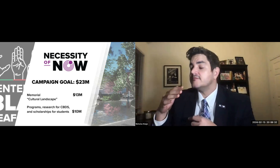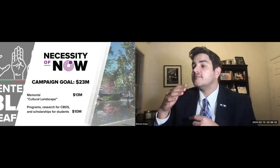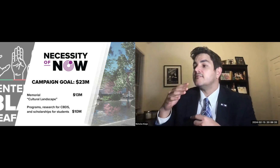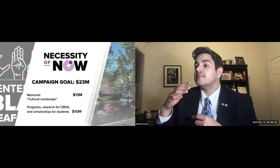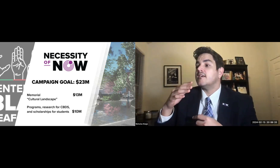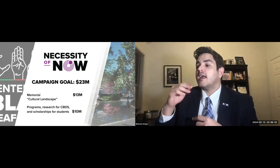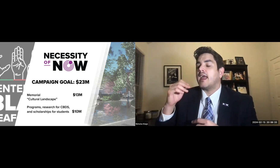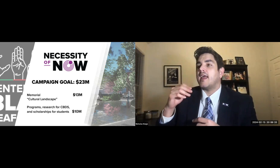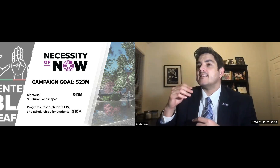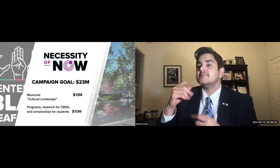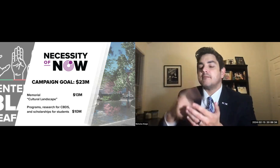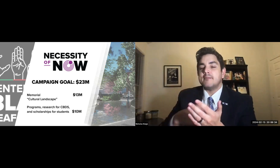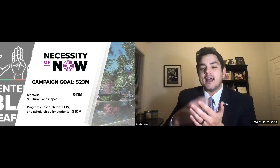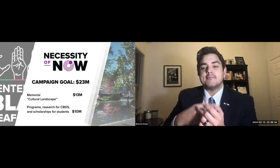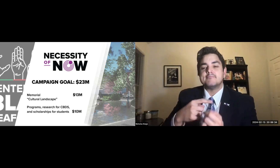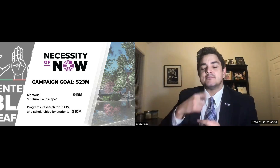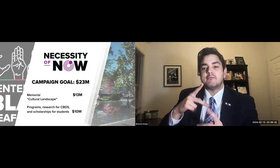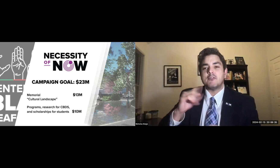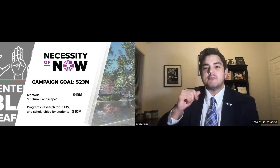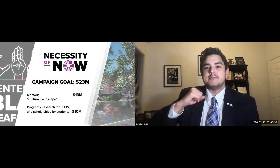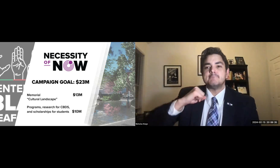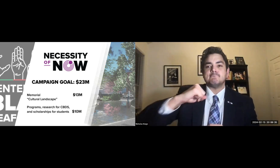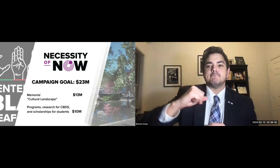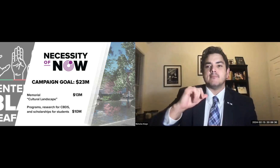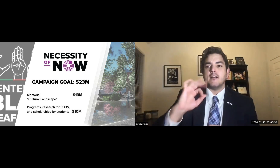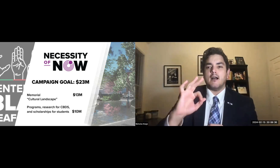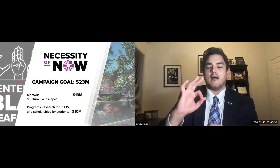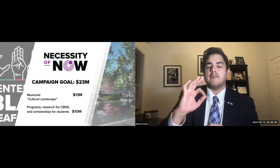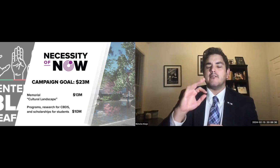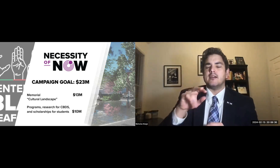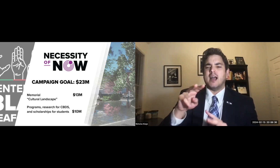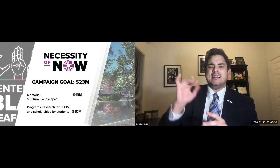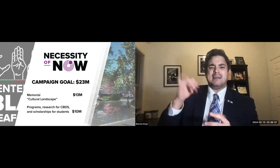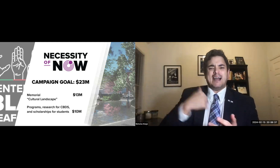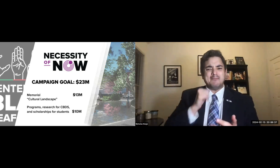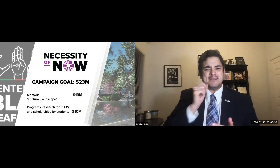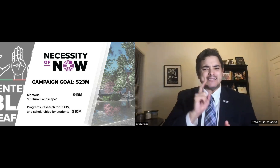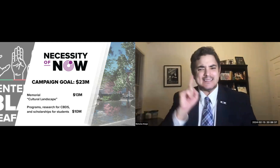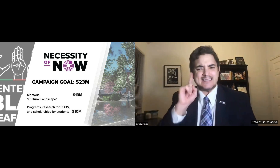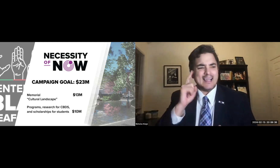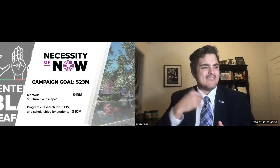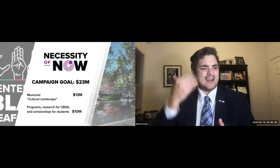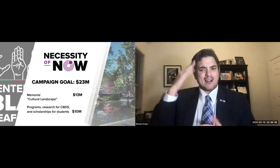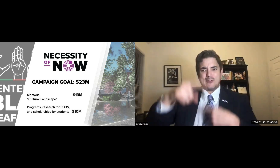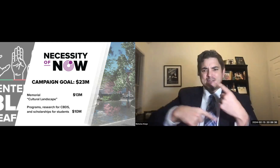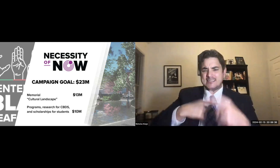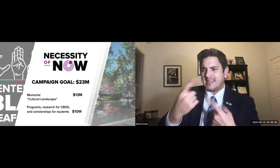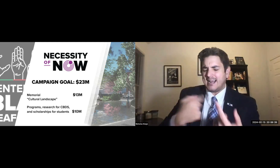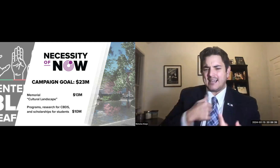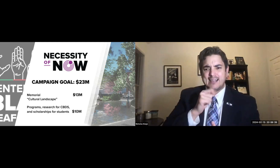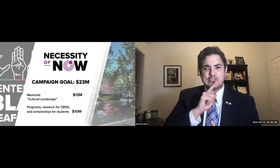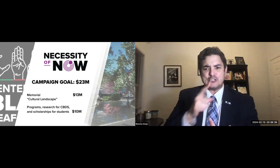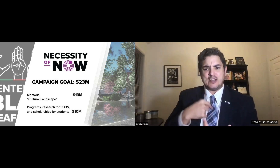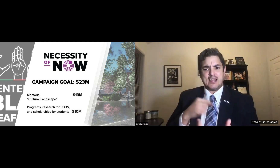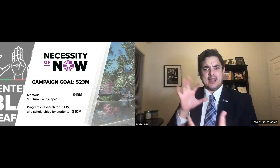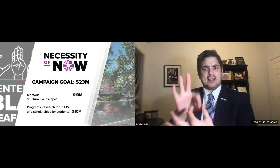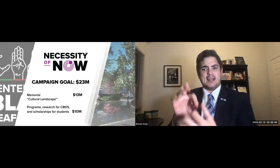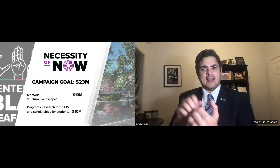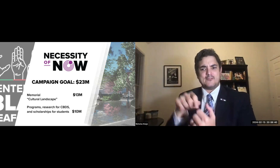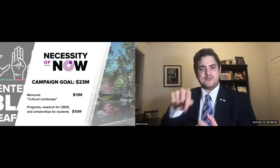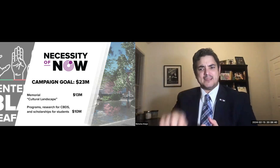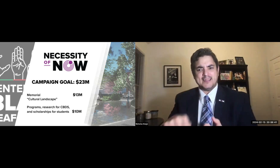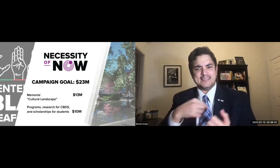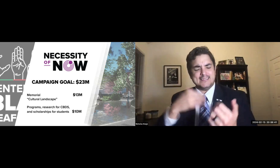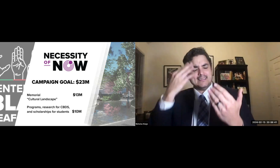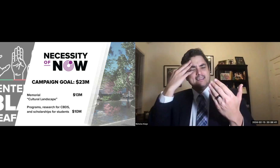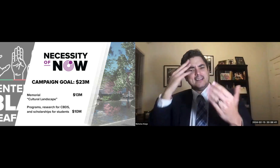of interest. We've had interest from people in the hearing community. Sometimes people think, well, I'm not